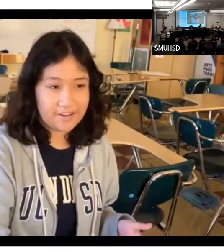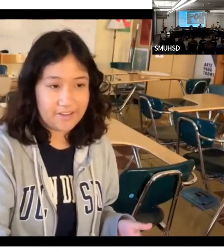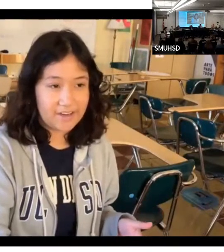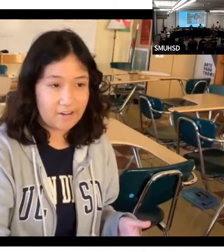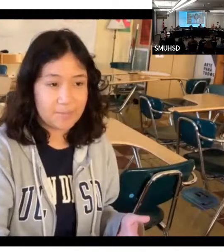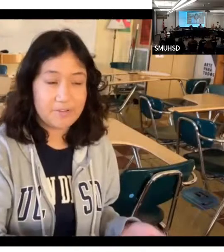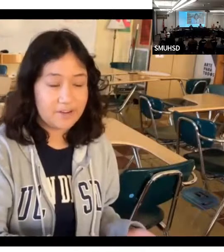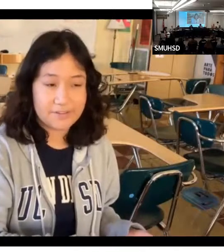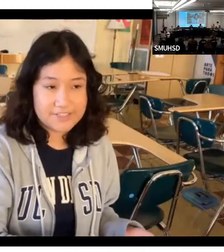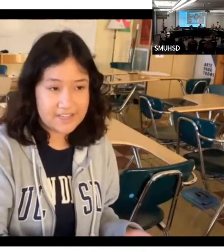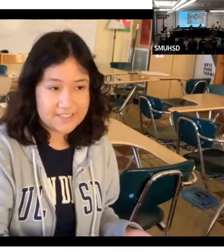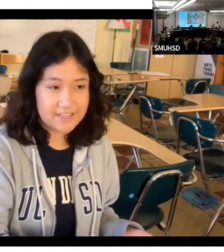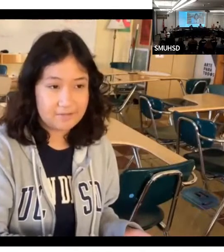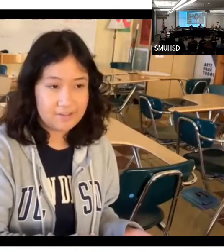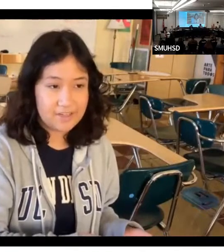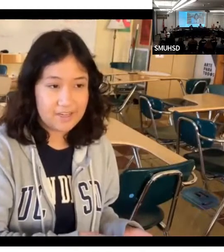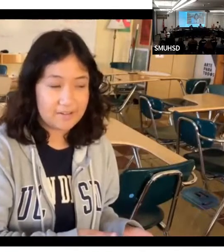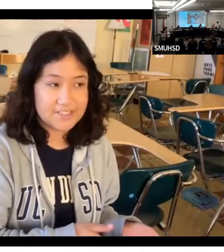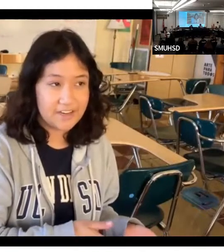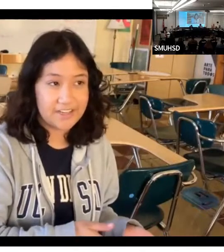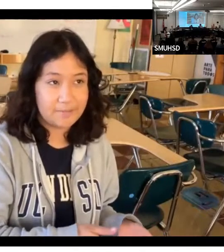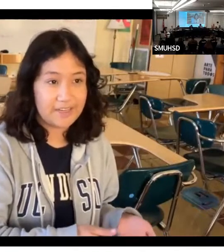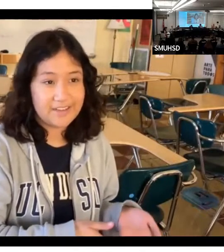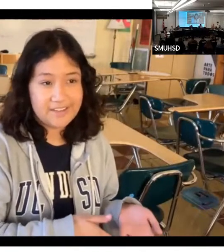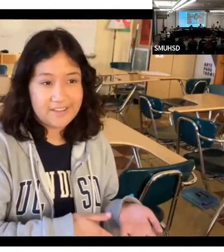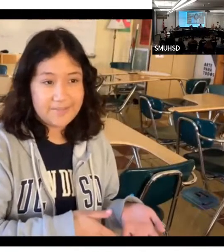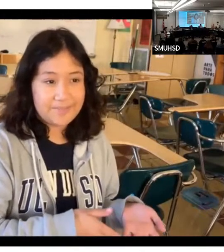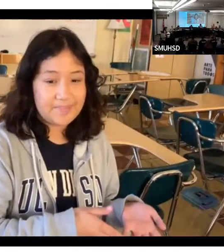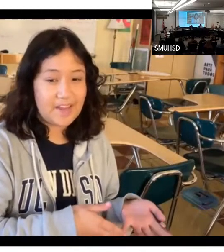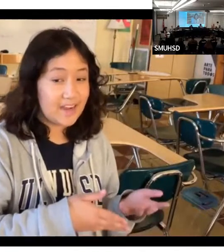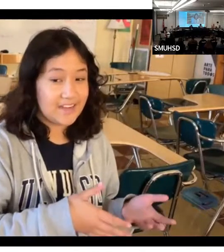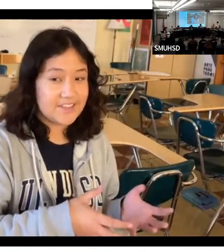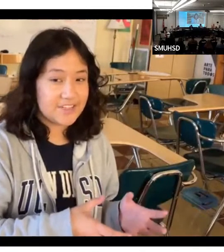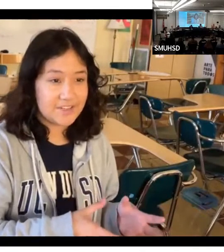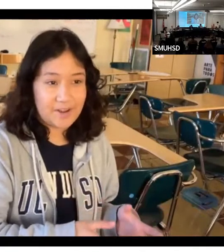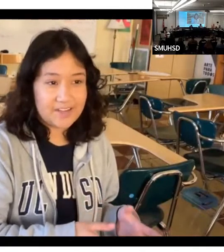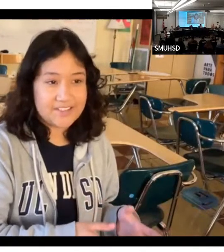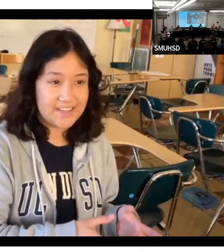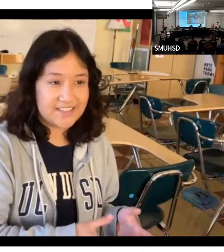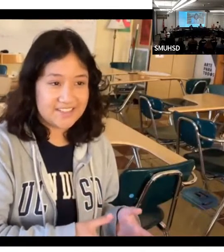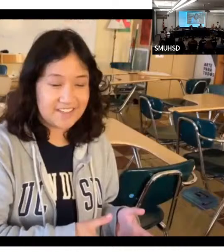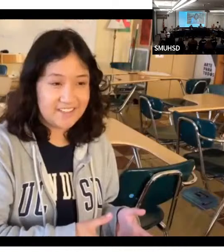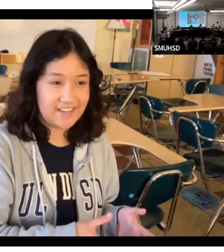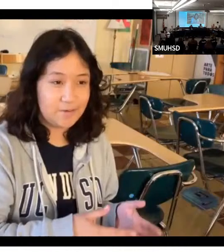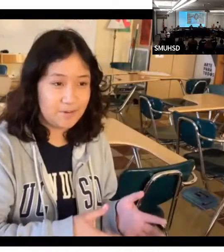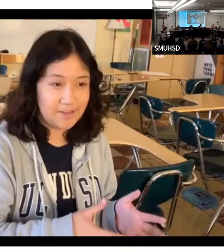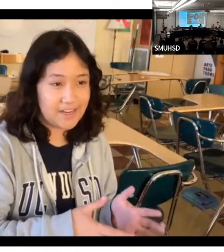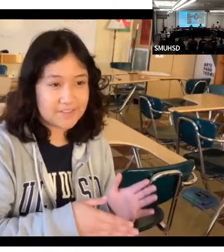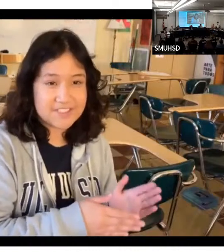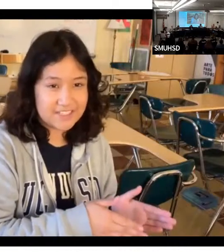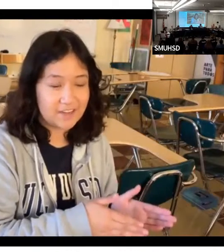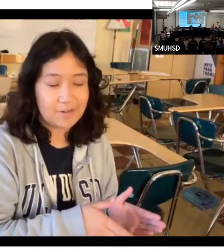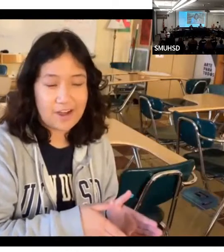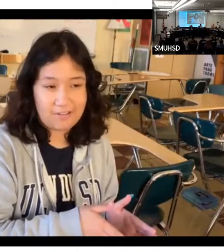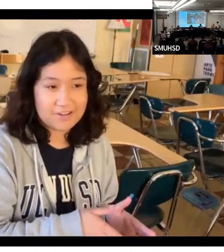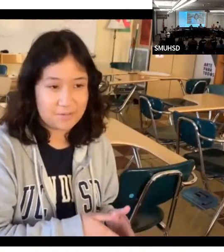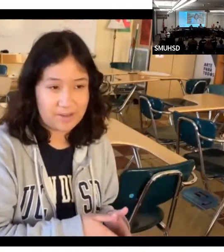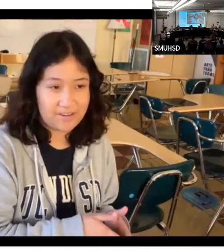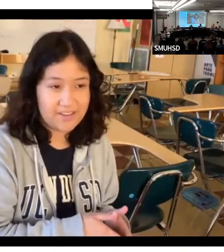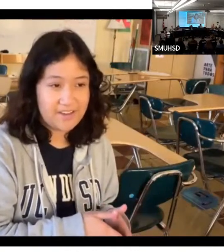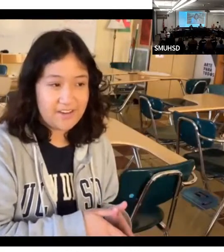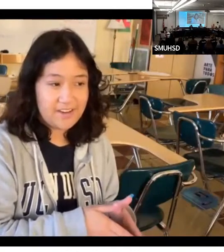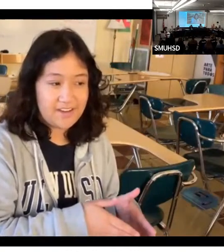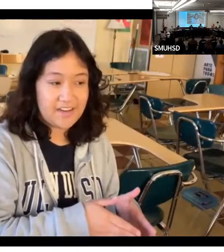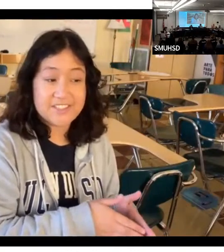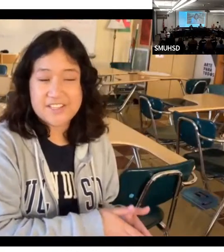what's going on? Like how come you have an F in this class? Like, and I was telling him like, the IA is just a lot to get done. Like you really have to sit there for hours